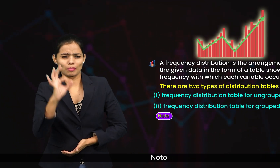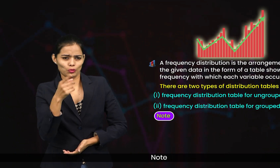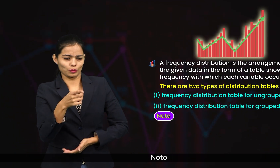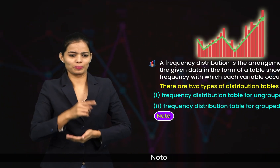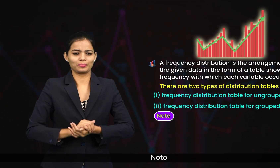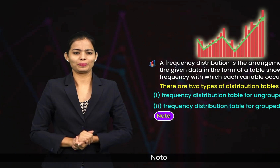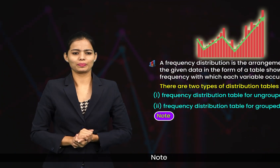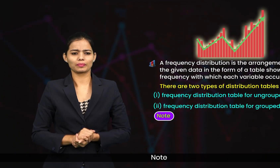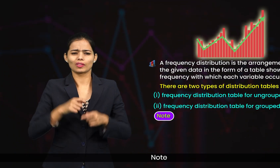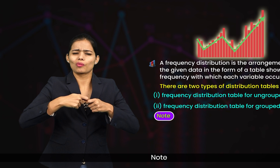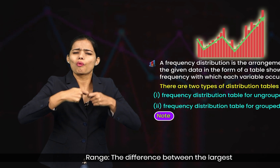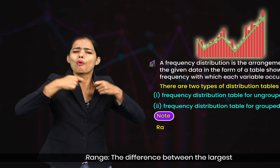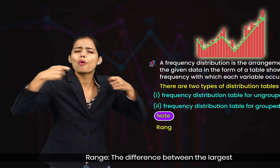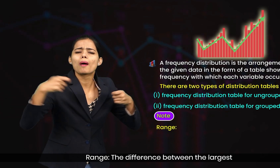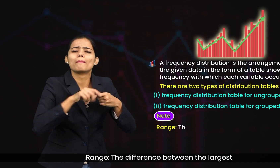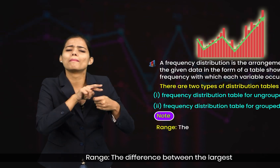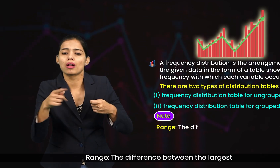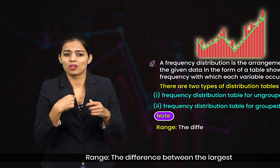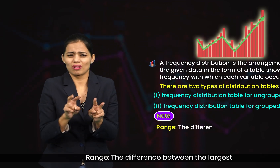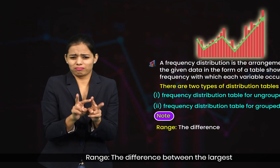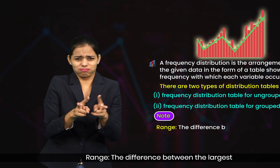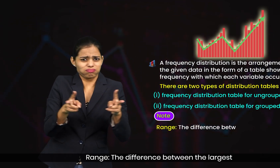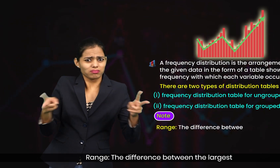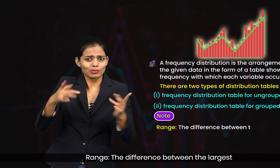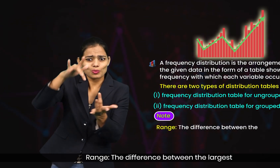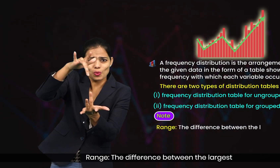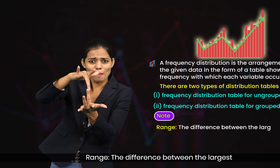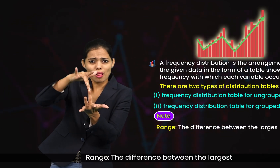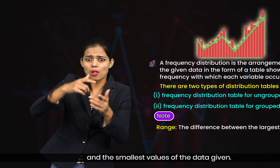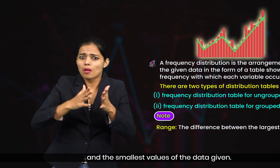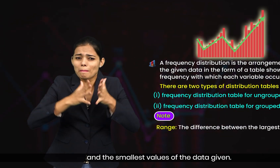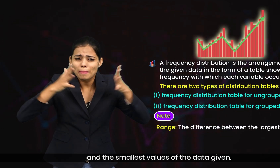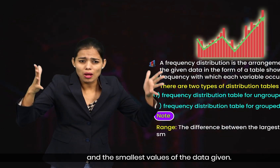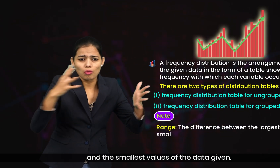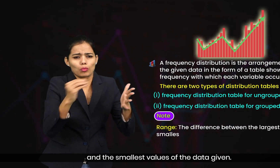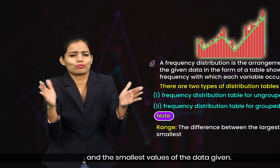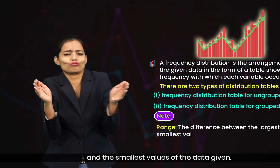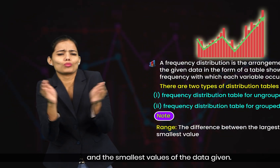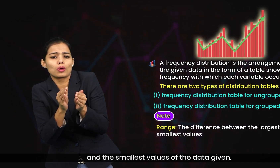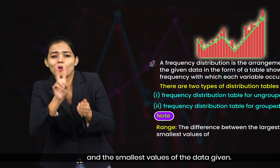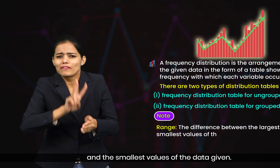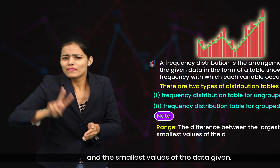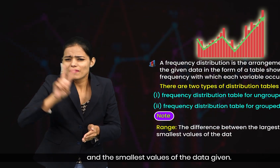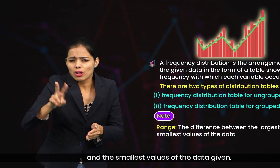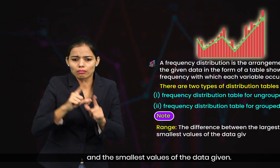Note: range, the difference between the largest and the smallest values of the data given.